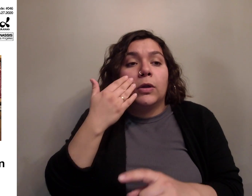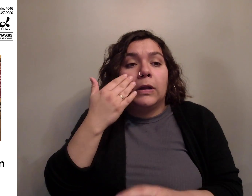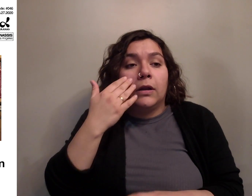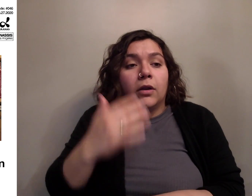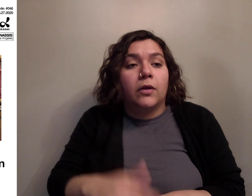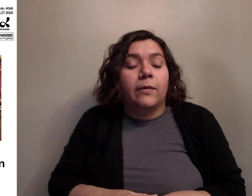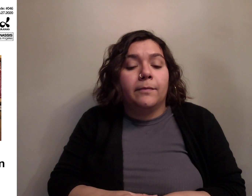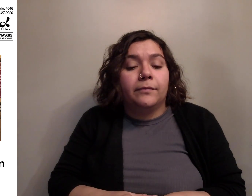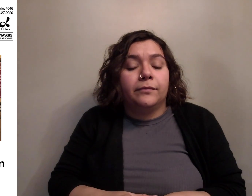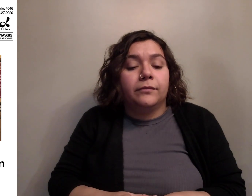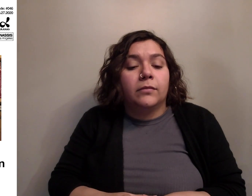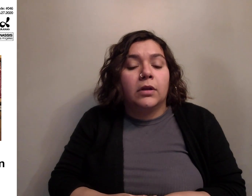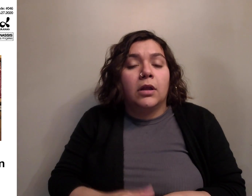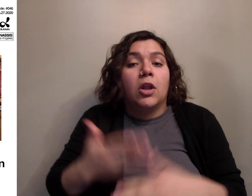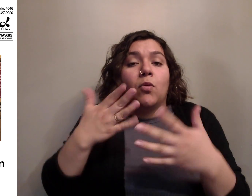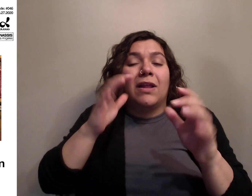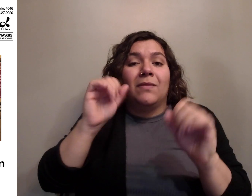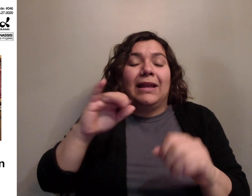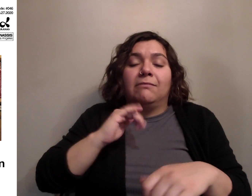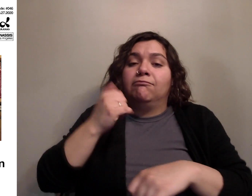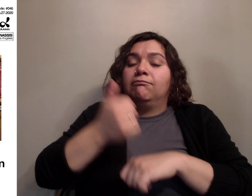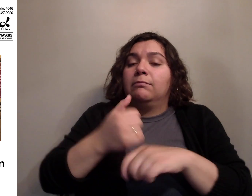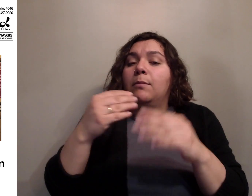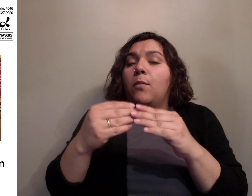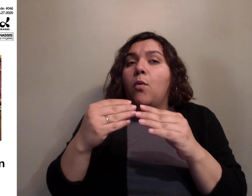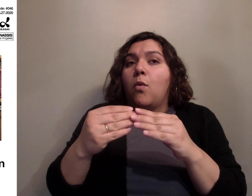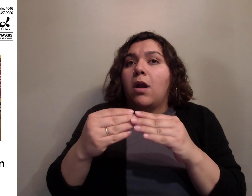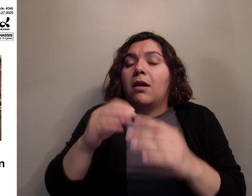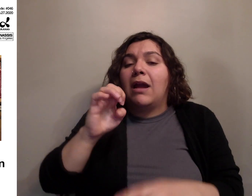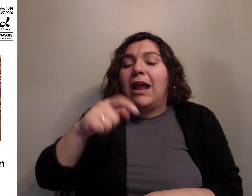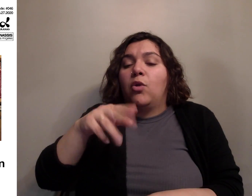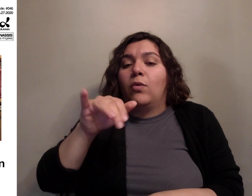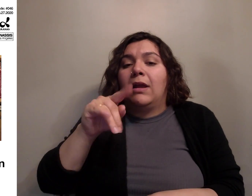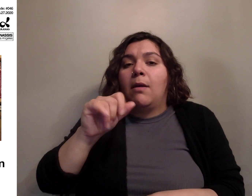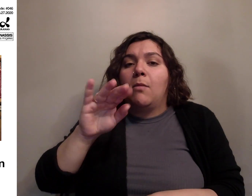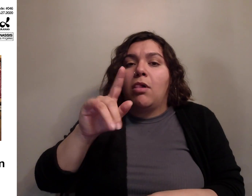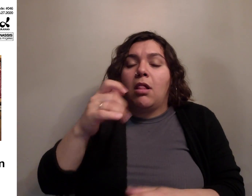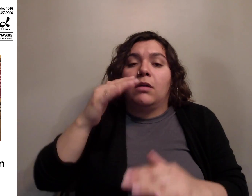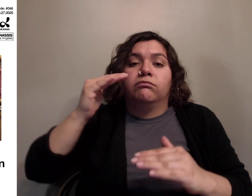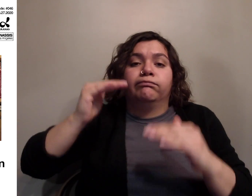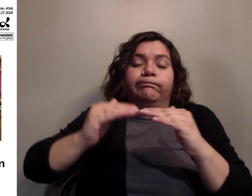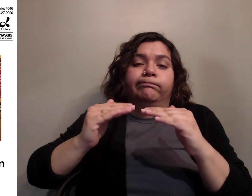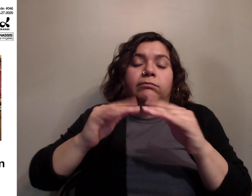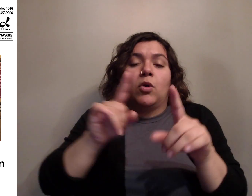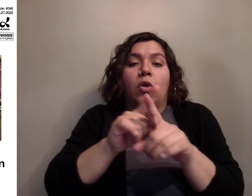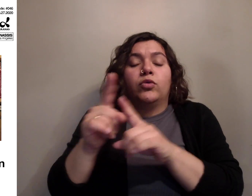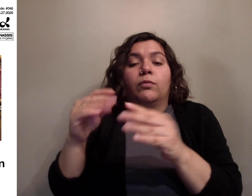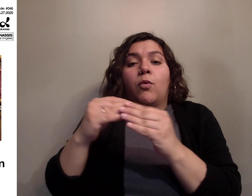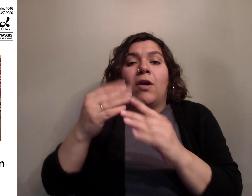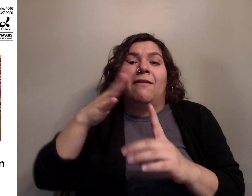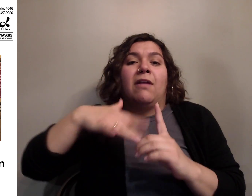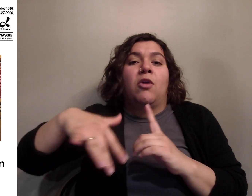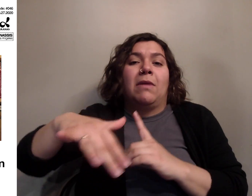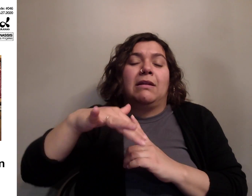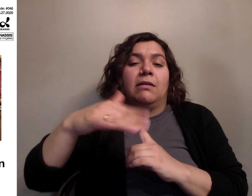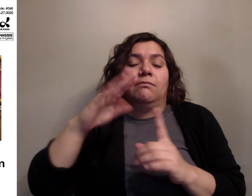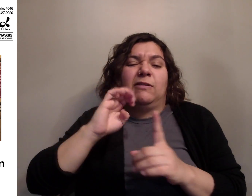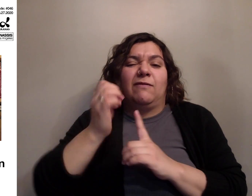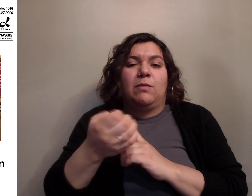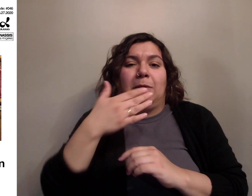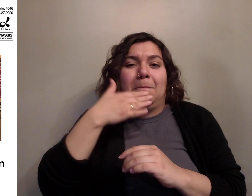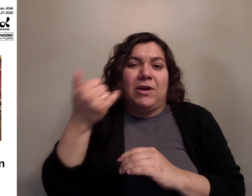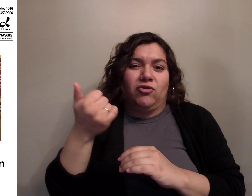on our way to building actually a more equitable and a more